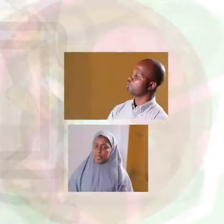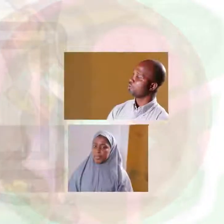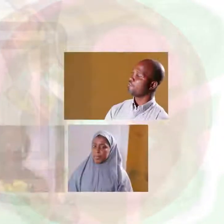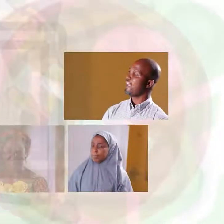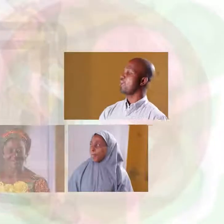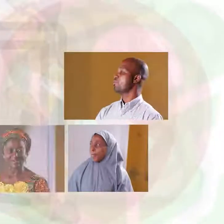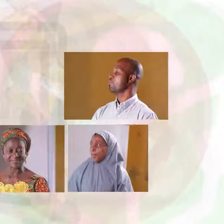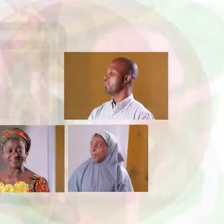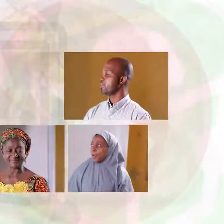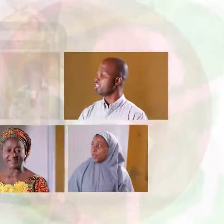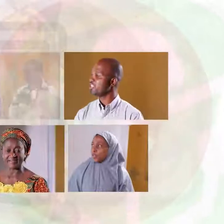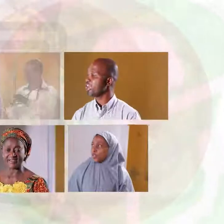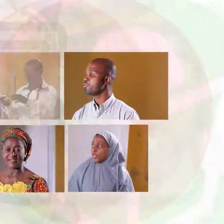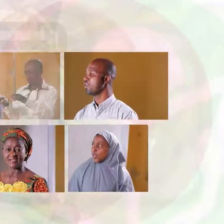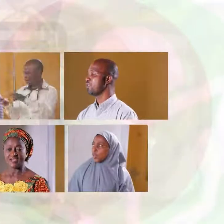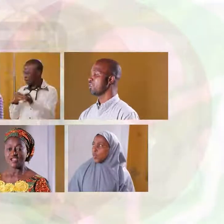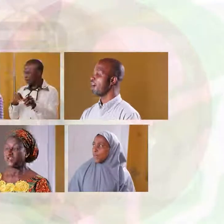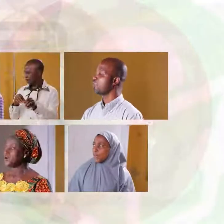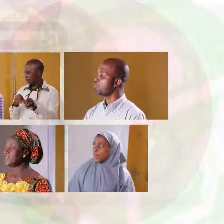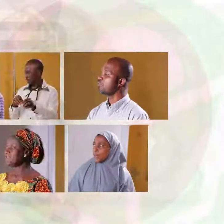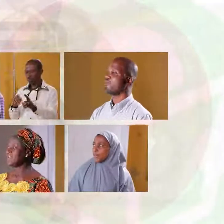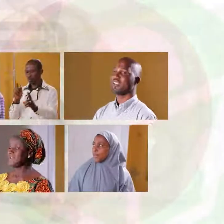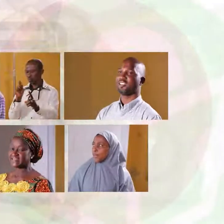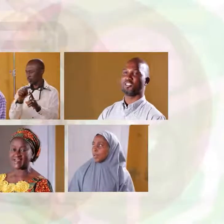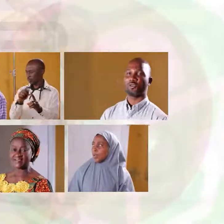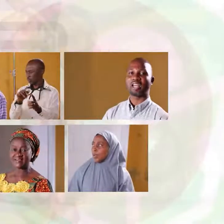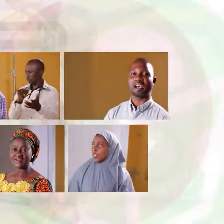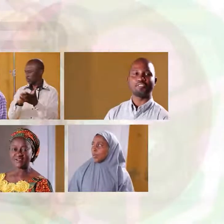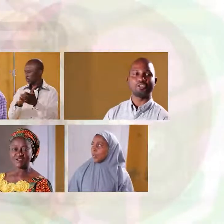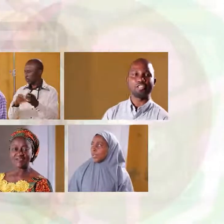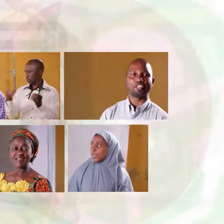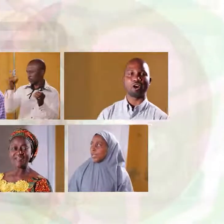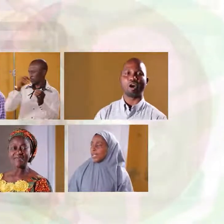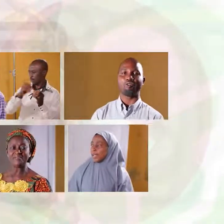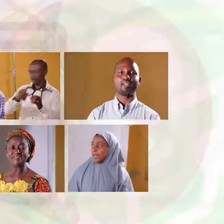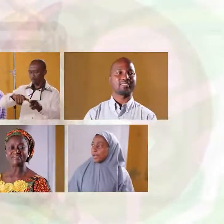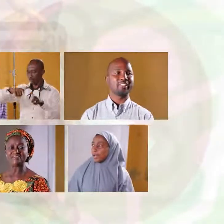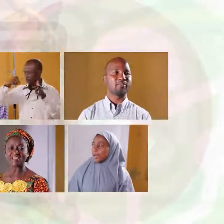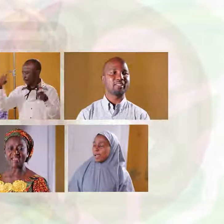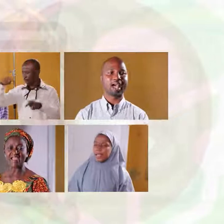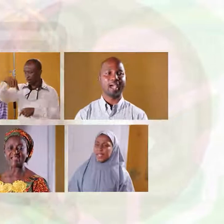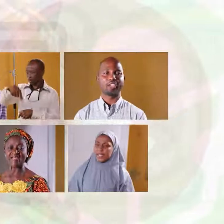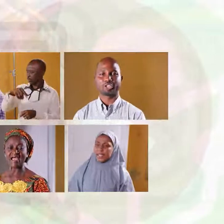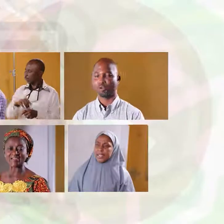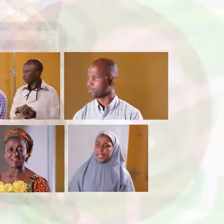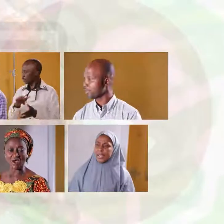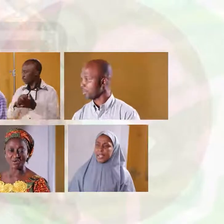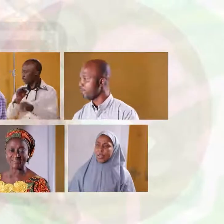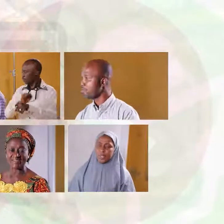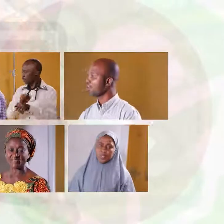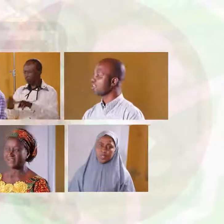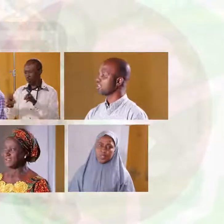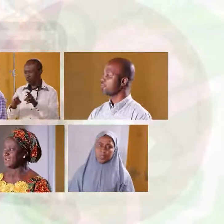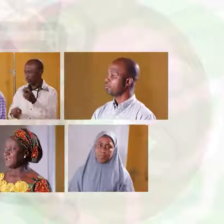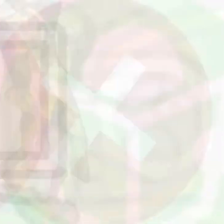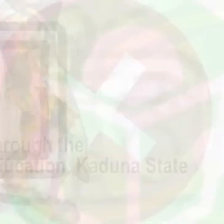the next point. We should ensure whatever we see is clear. That means work is being done. We